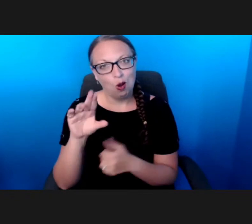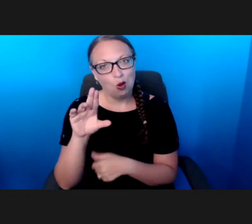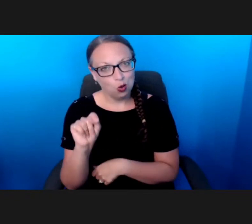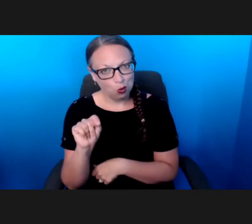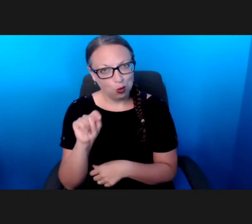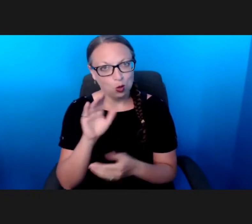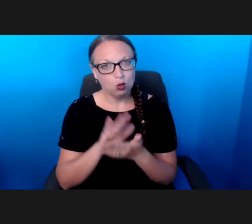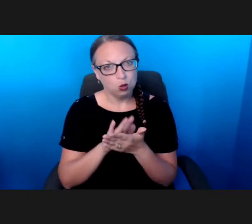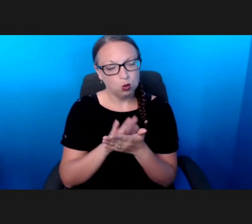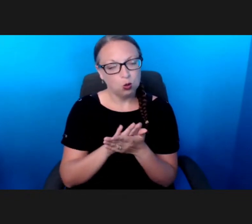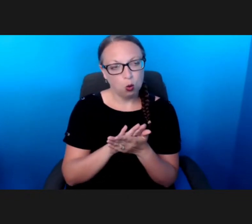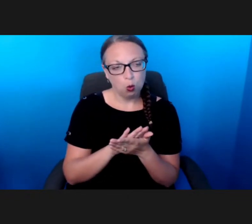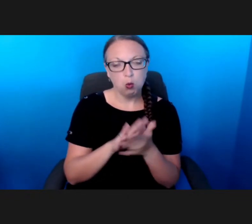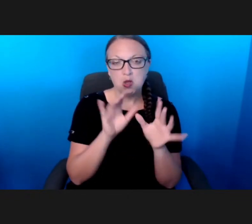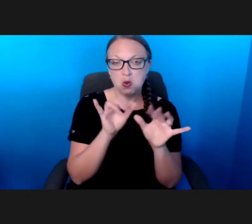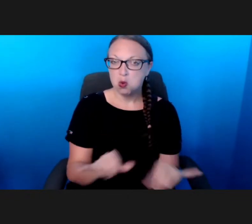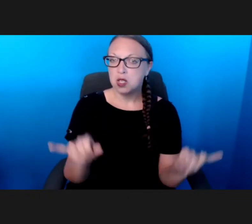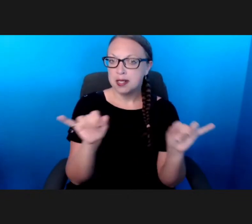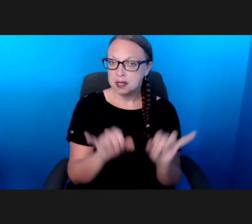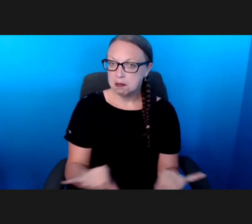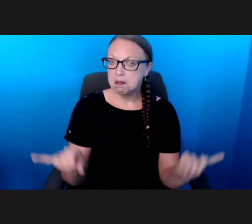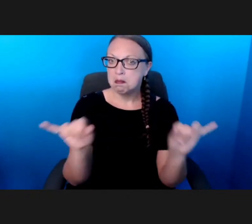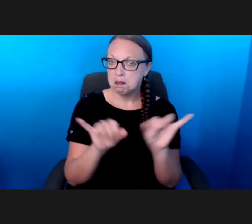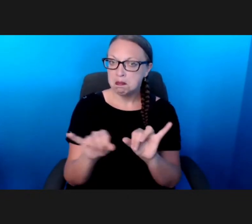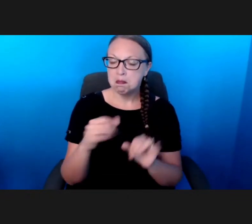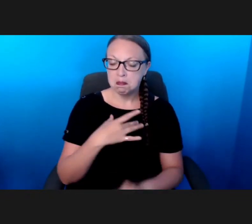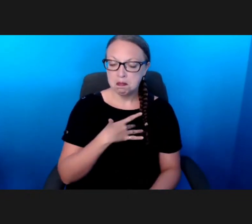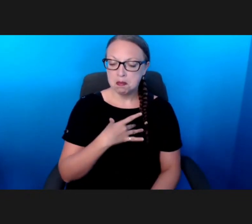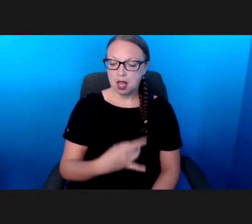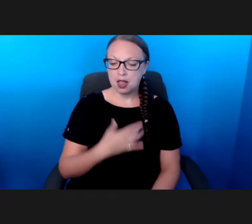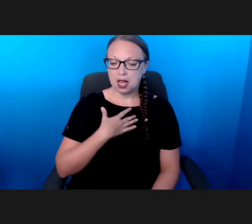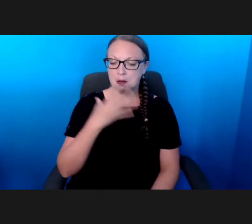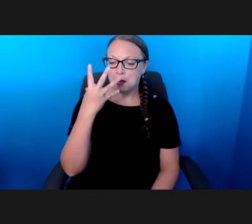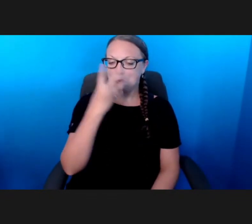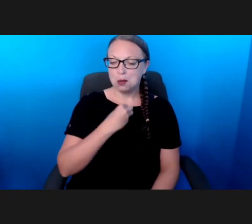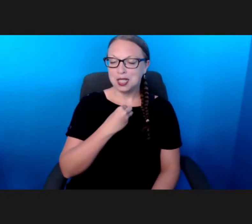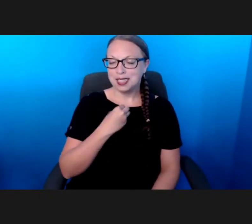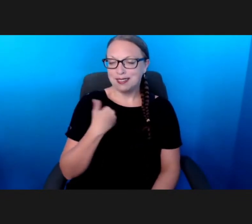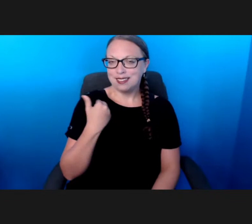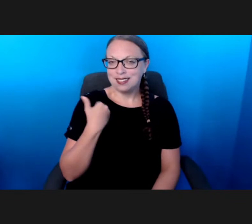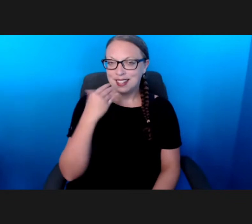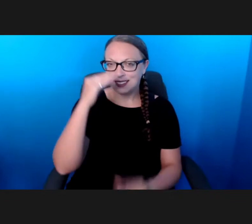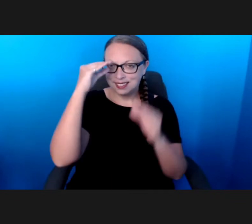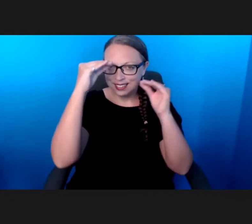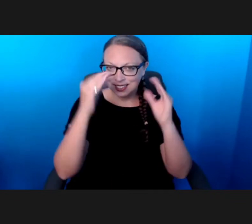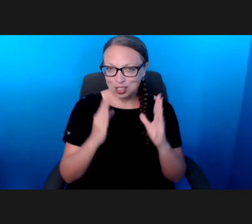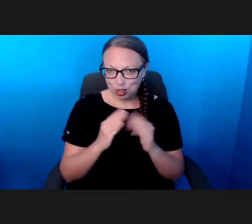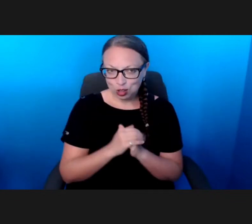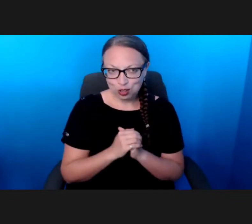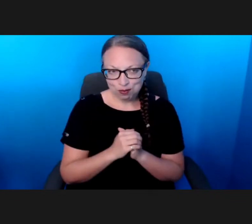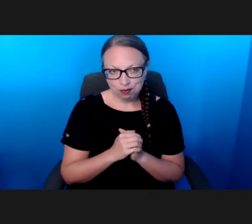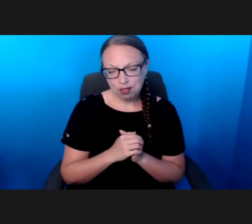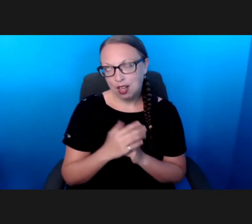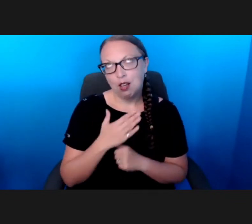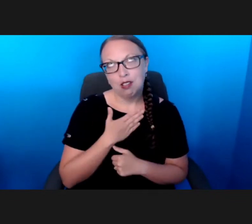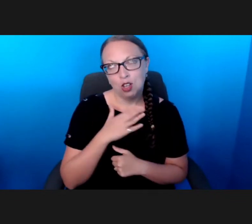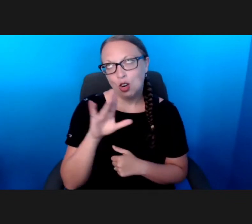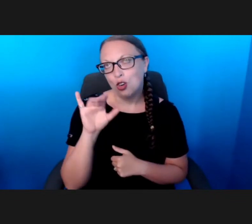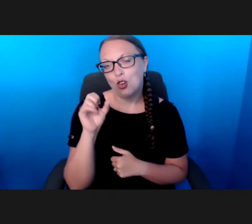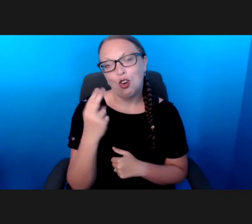into focused routines. I liked my pretty young teacher. In fact, I had a hopeless crush on